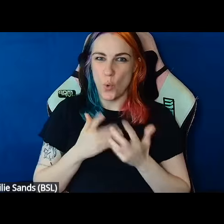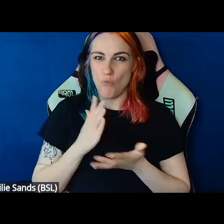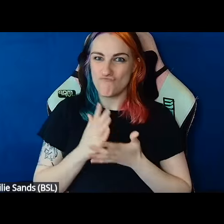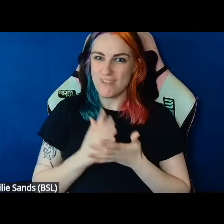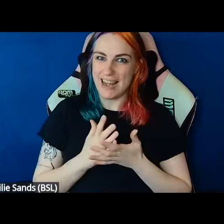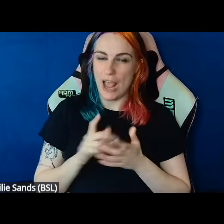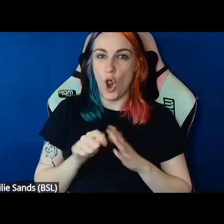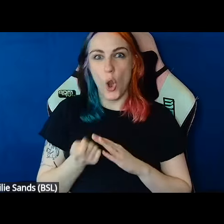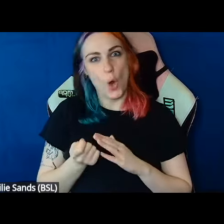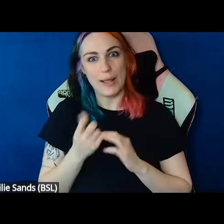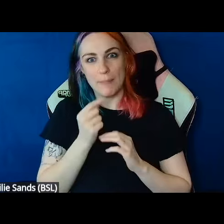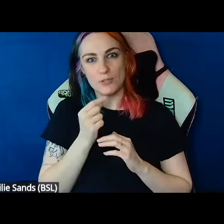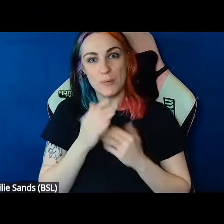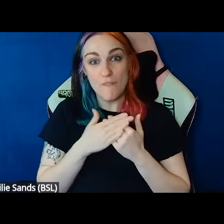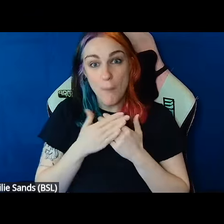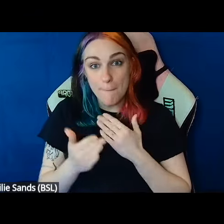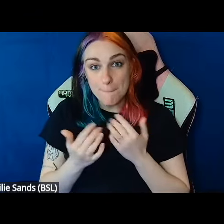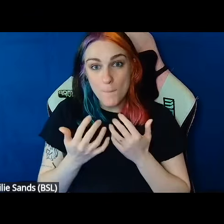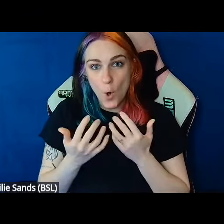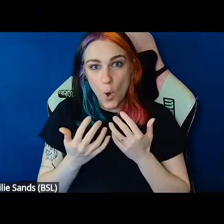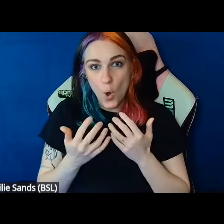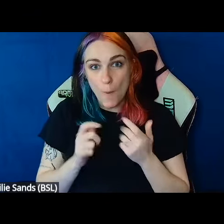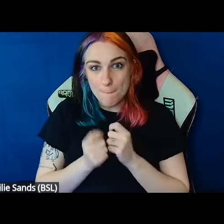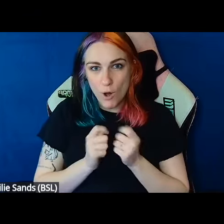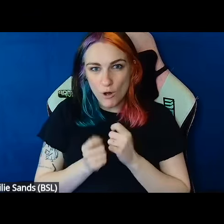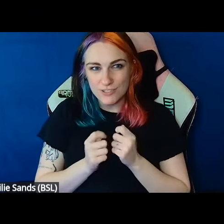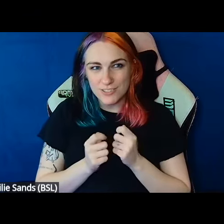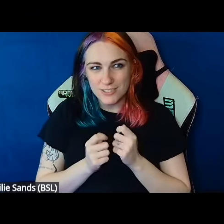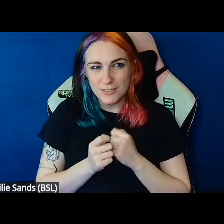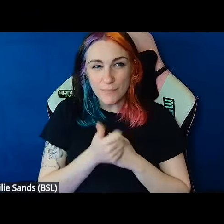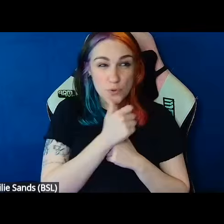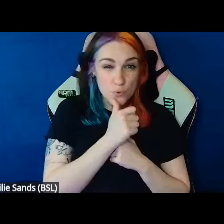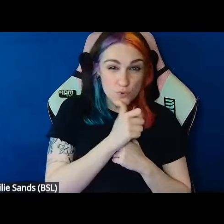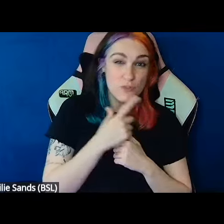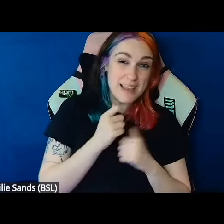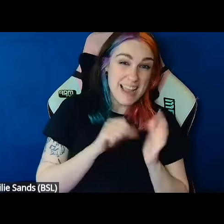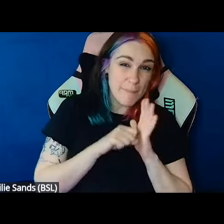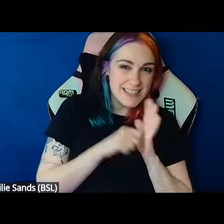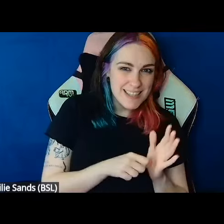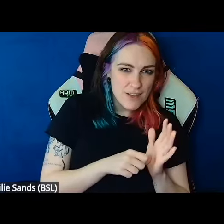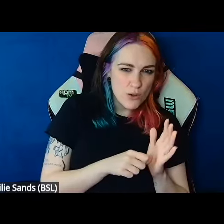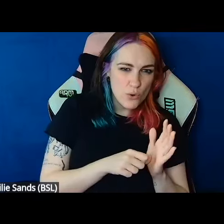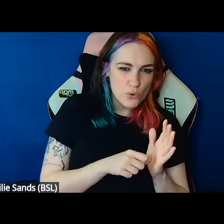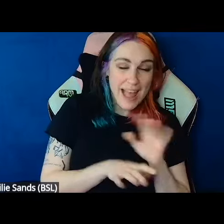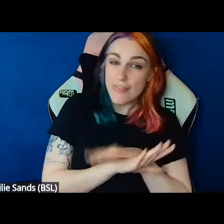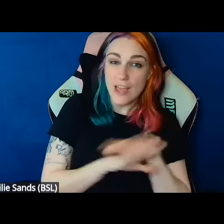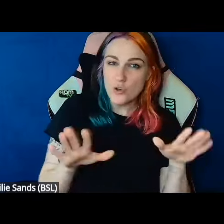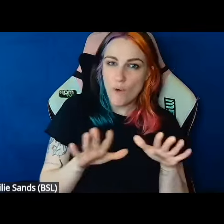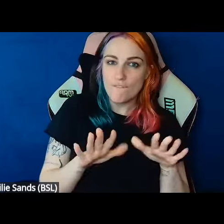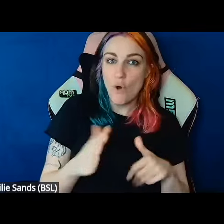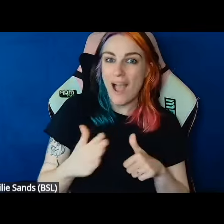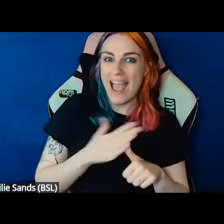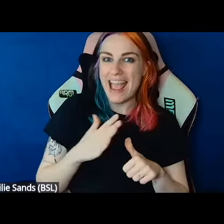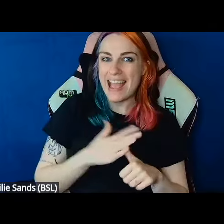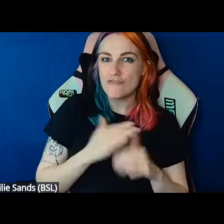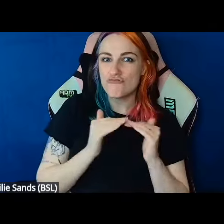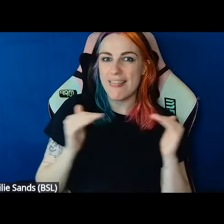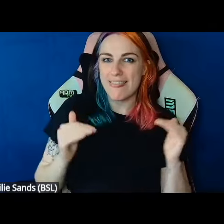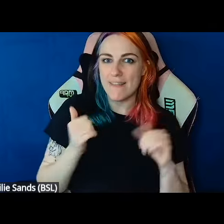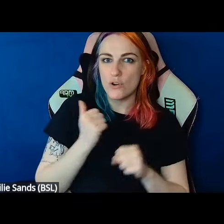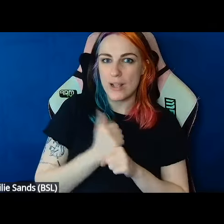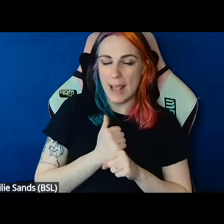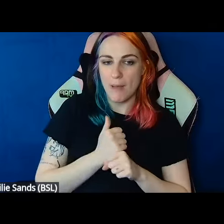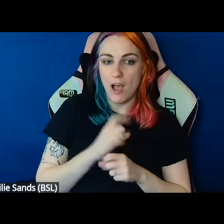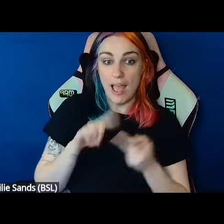mods, using these mods can be extremely difficult, and they're not for your entry level gamer, right? Like if I tried to tell